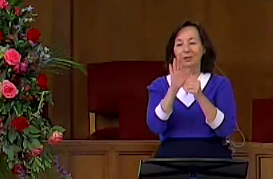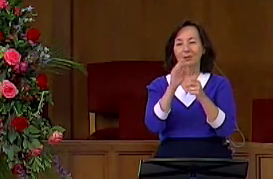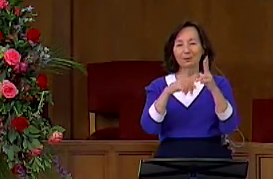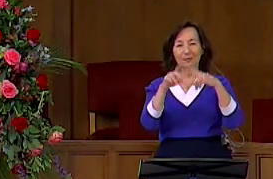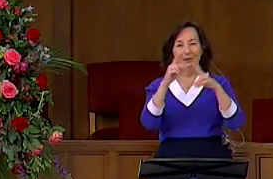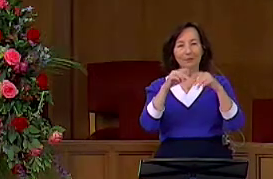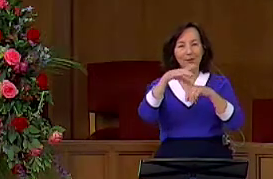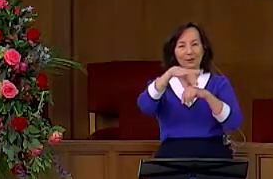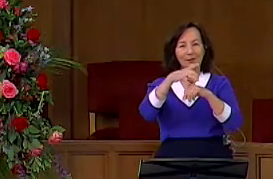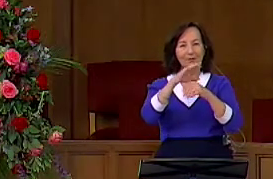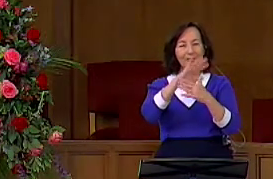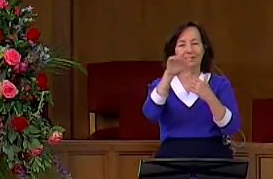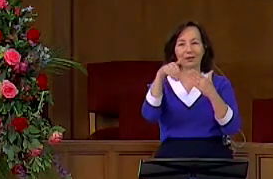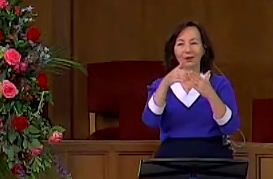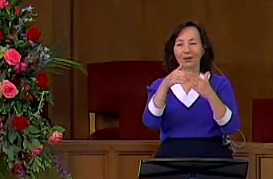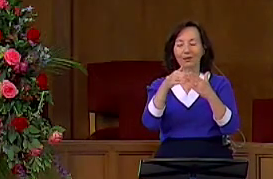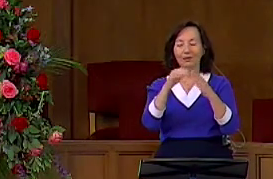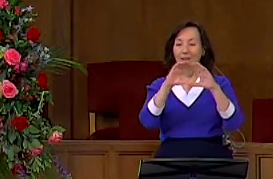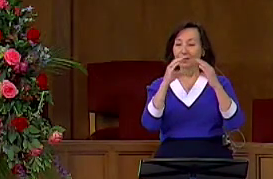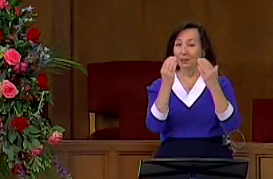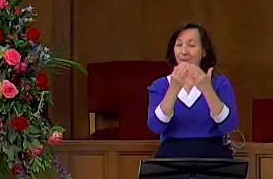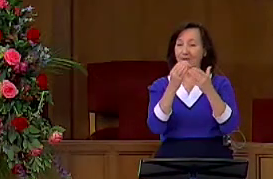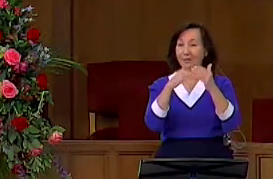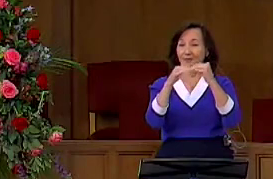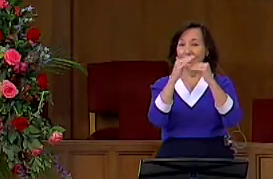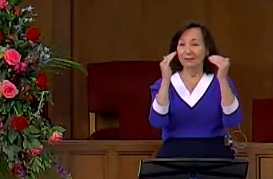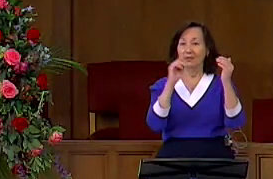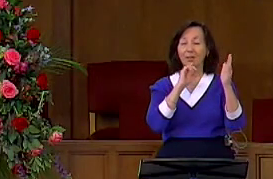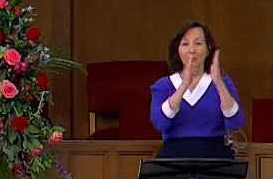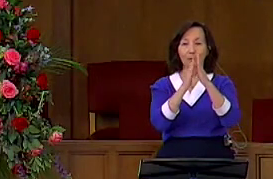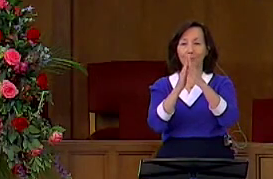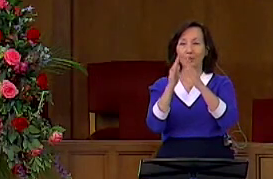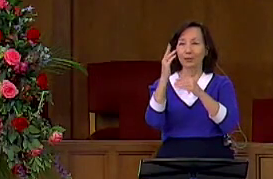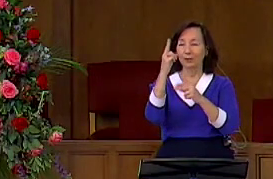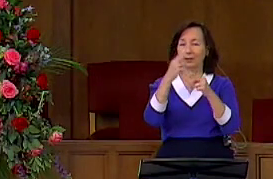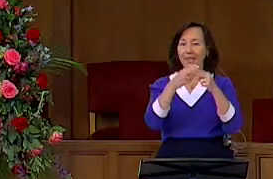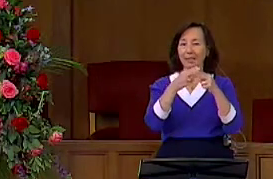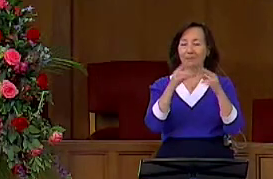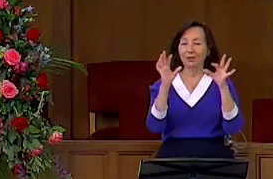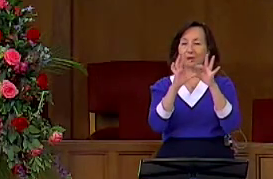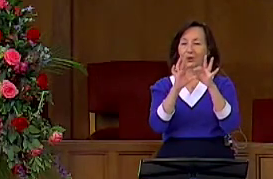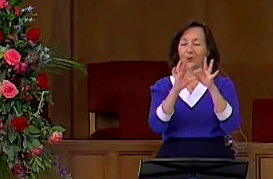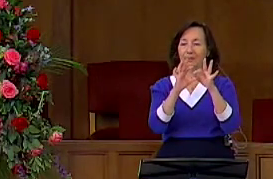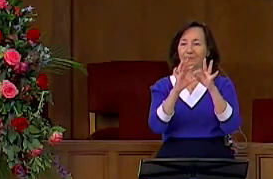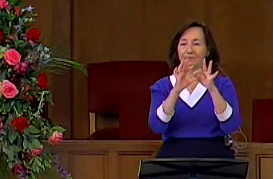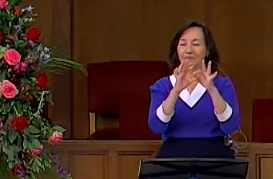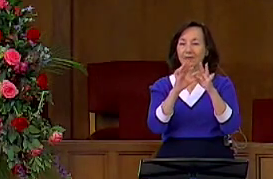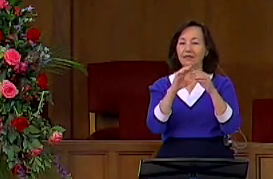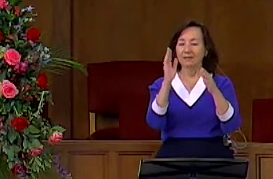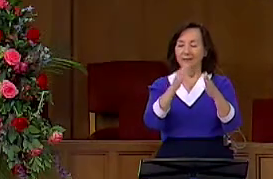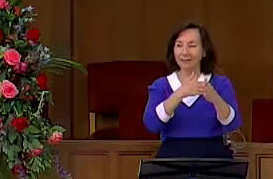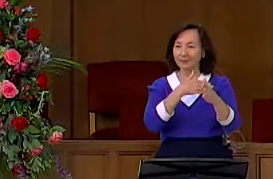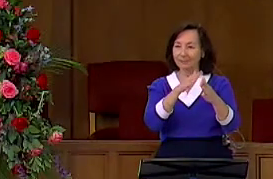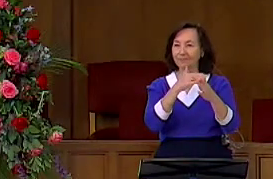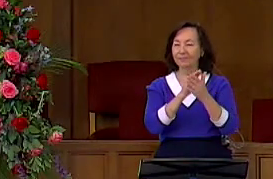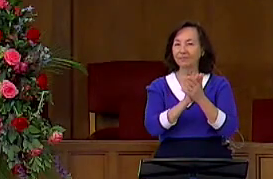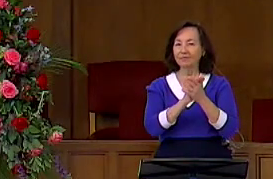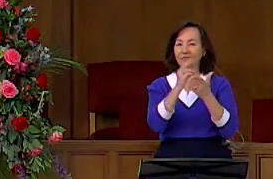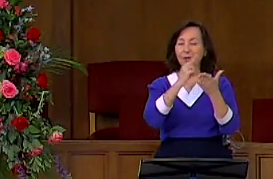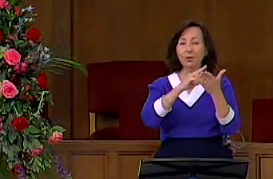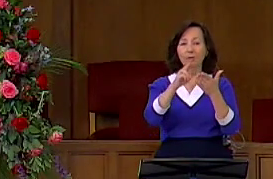on earth and all the company of heaven, we praise your name and join the unending hymn,